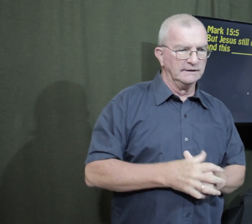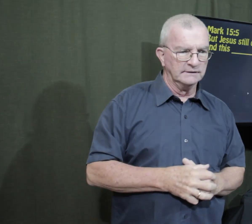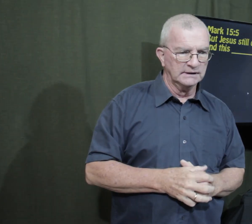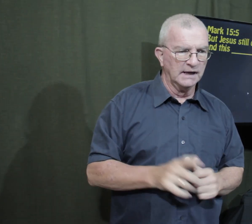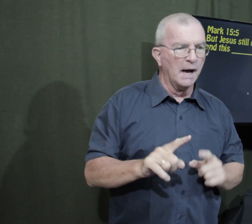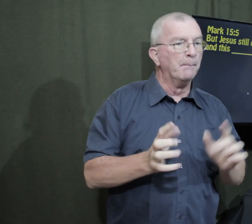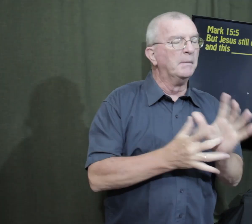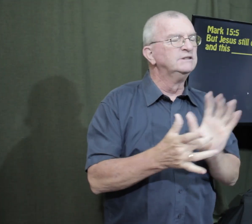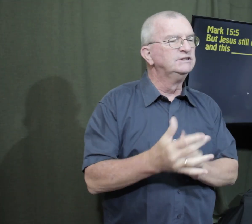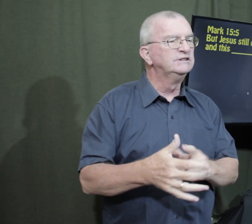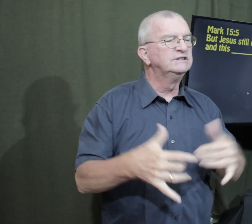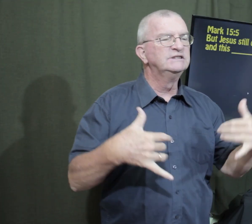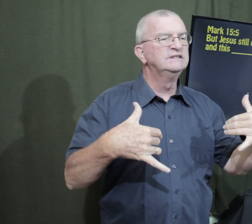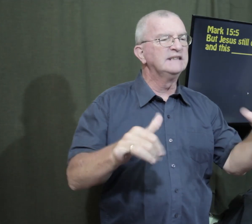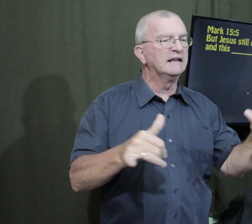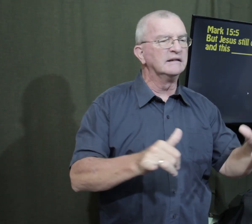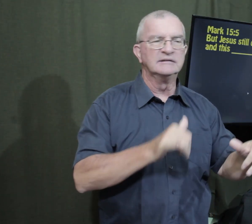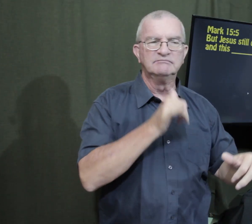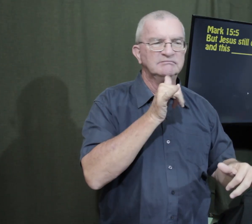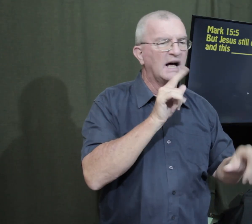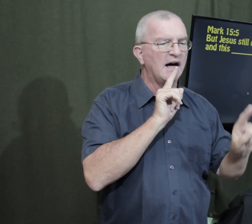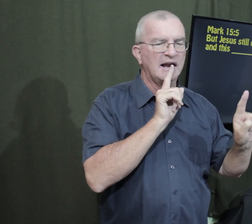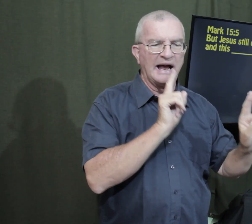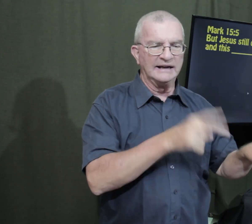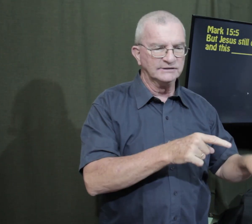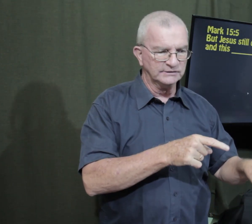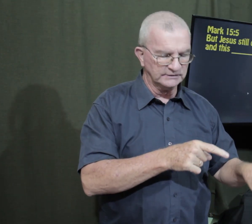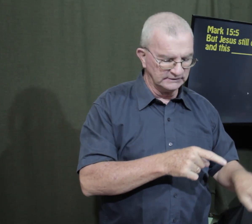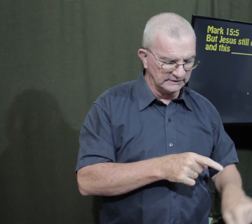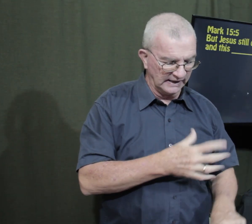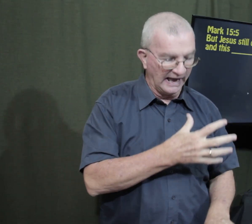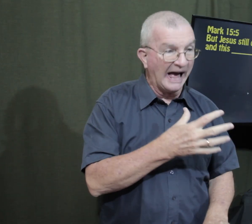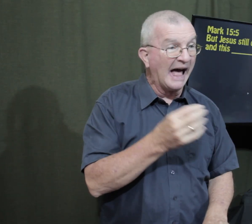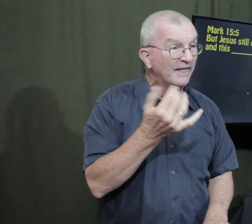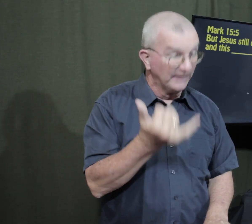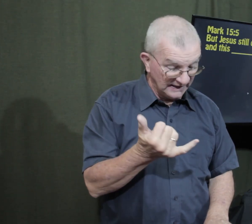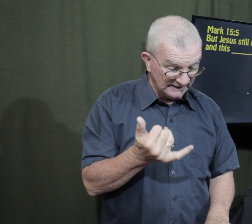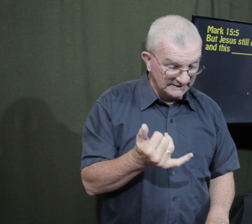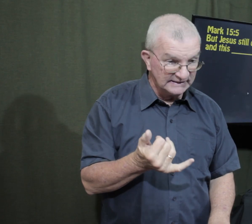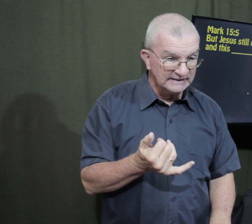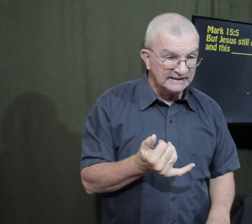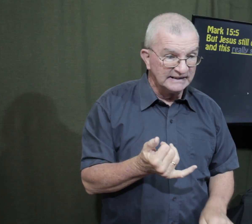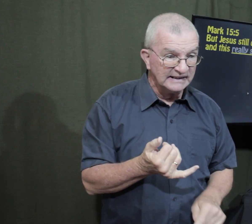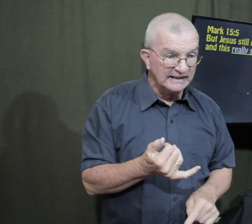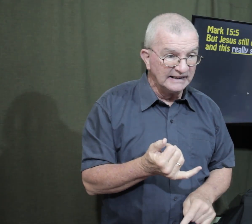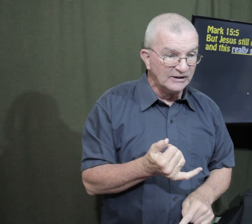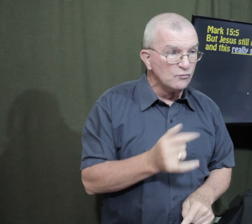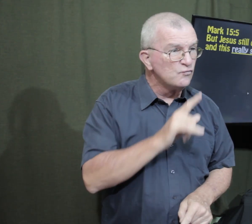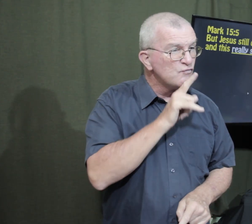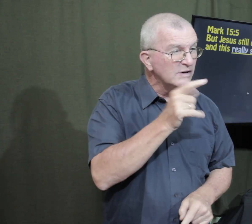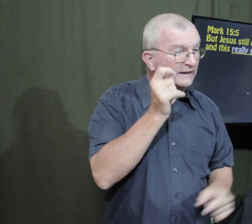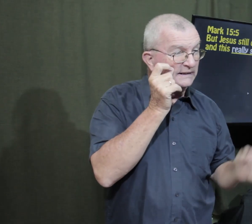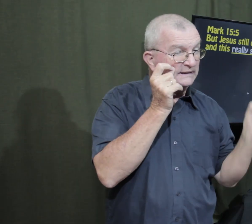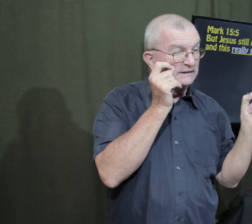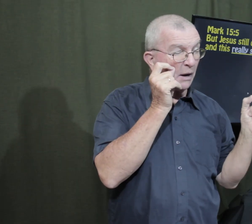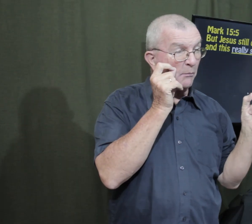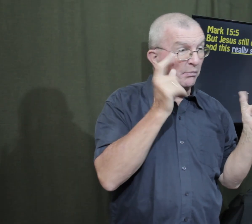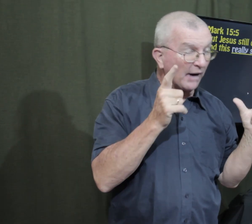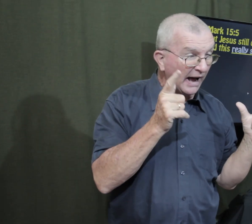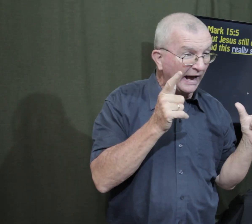Verse 5. But Jesus still did not answer. And this really